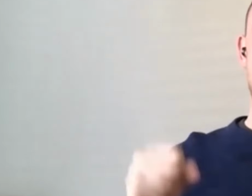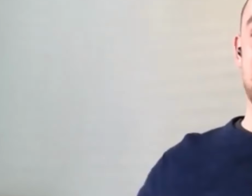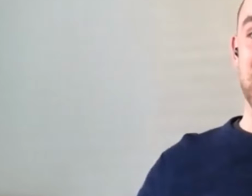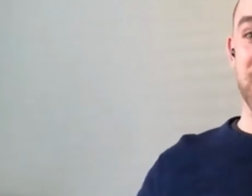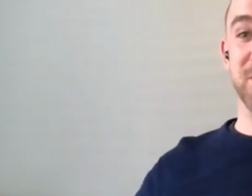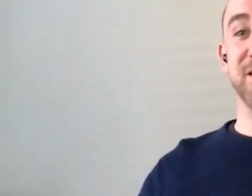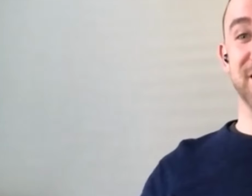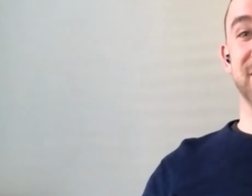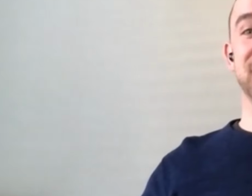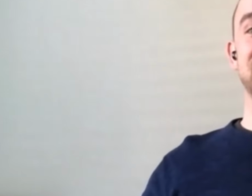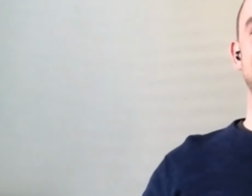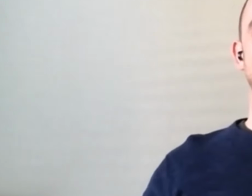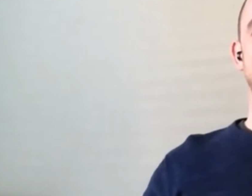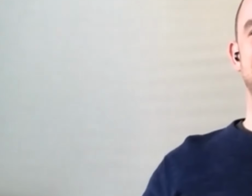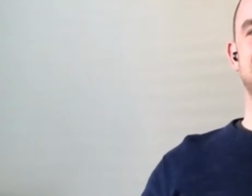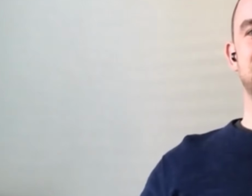me.